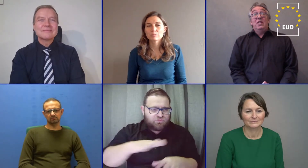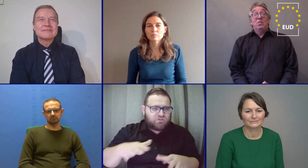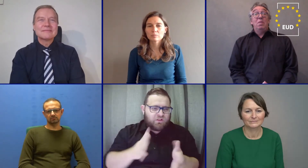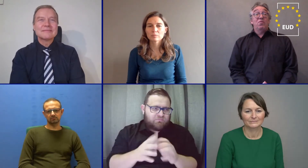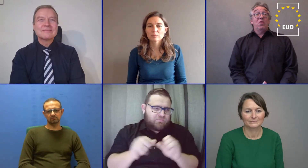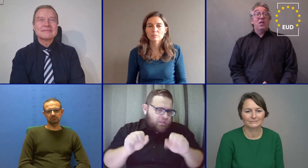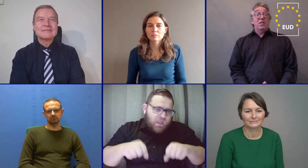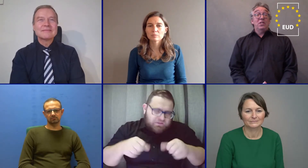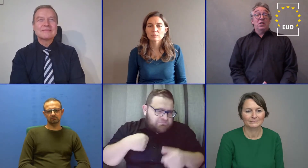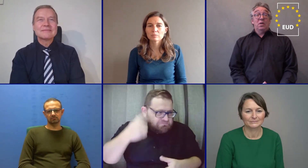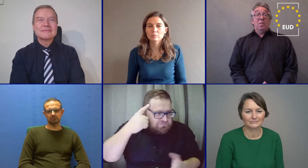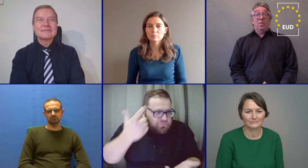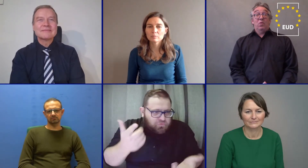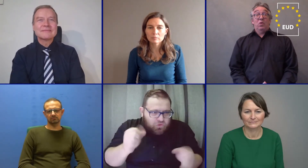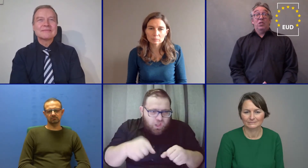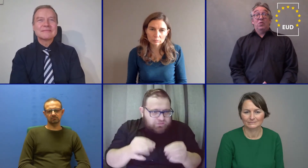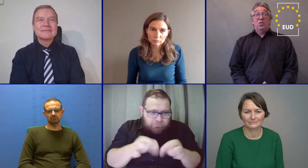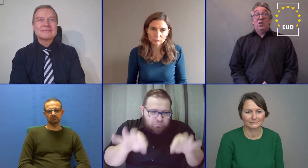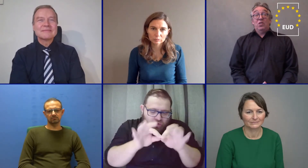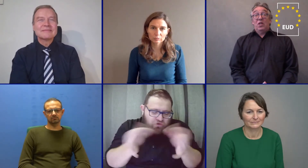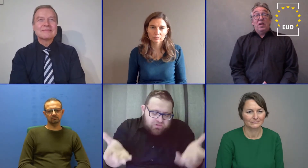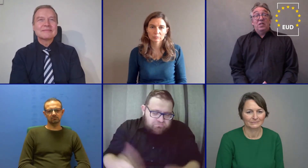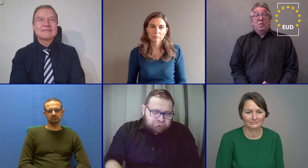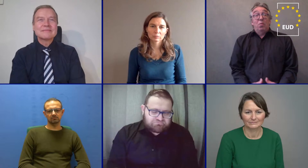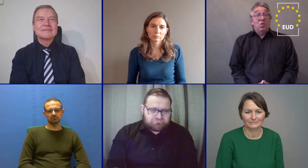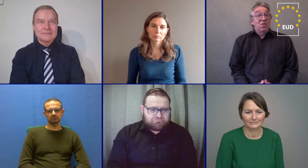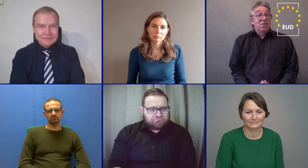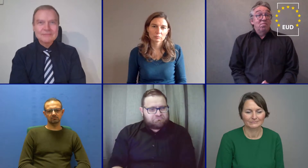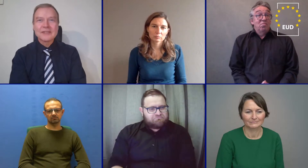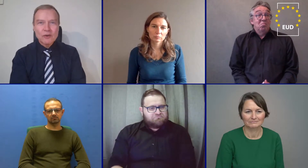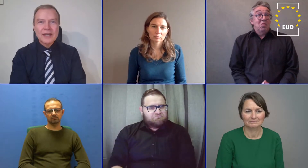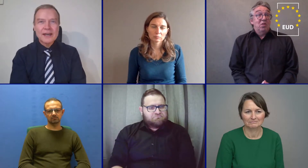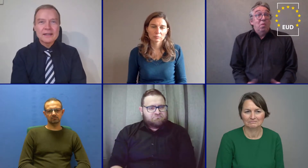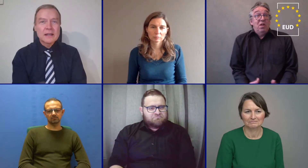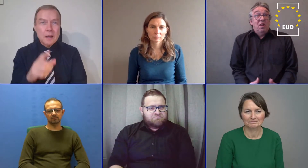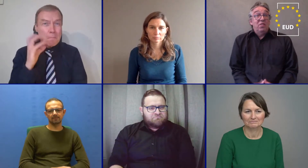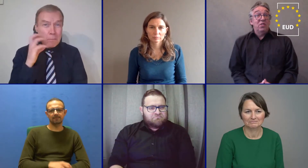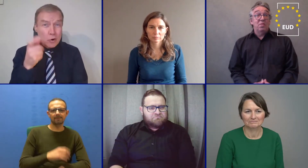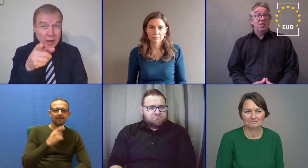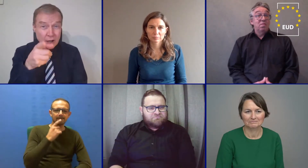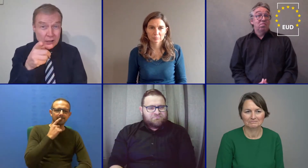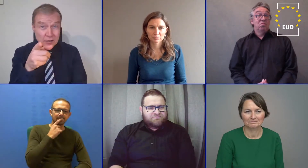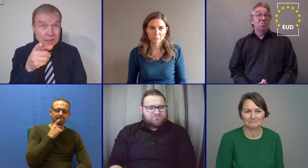to be provided for children's shows. I think it's important, and it could be a deaf interpreter.